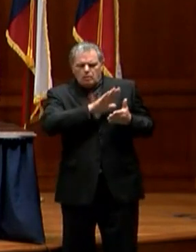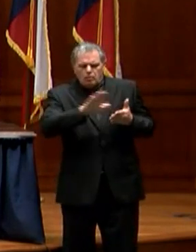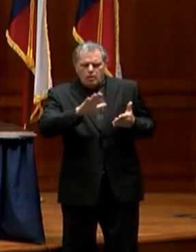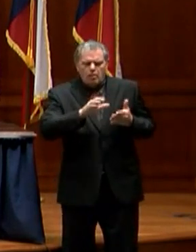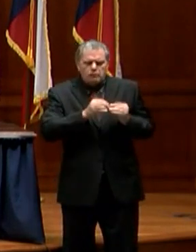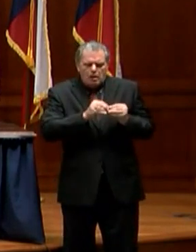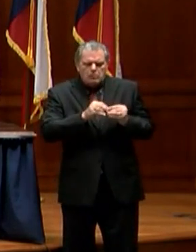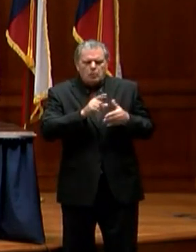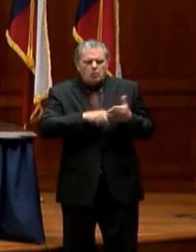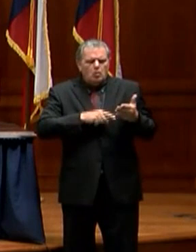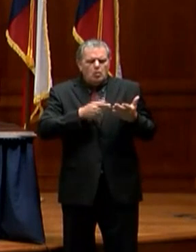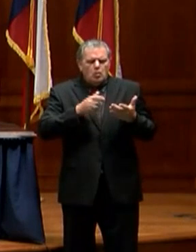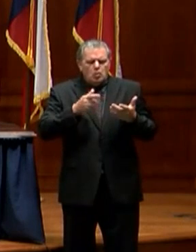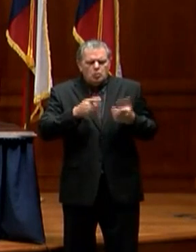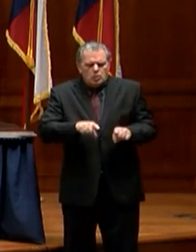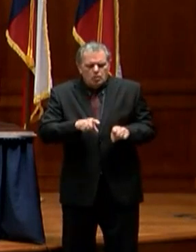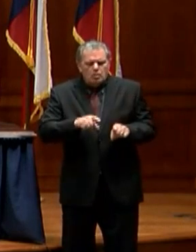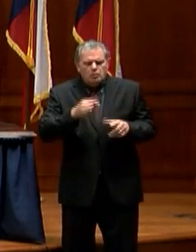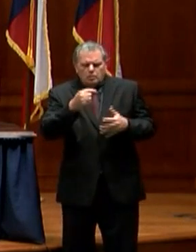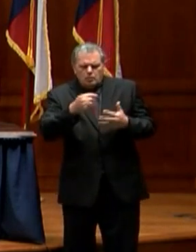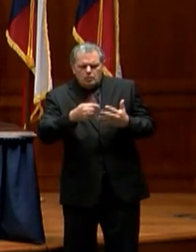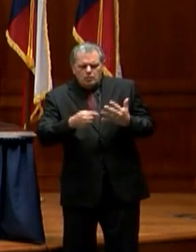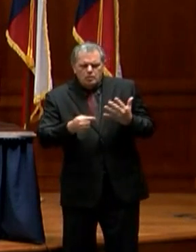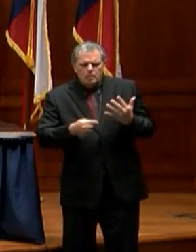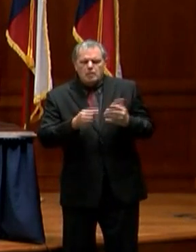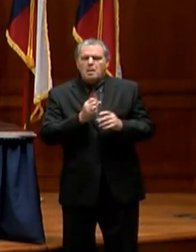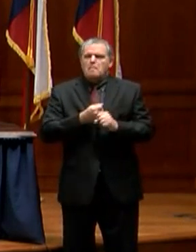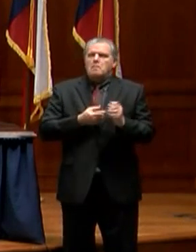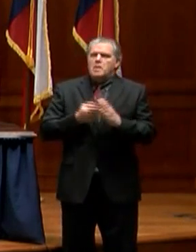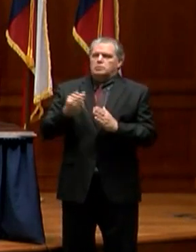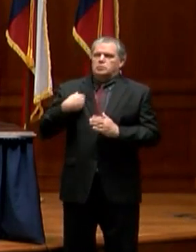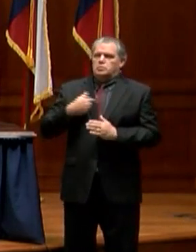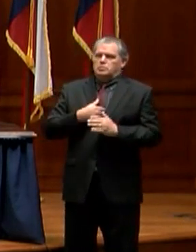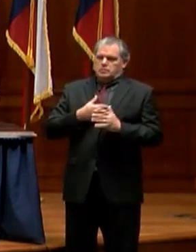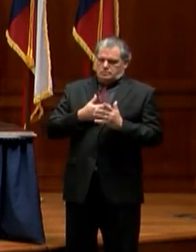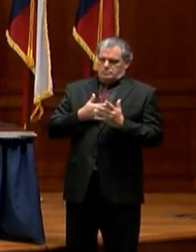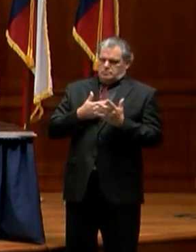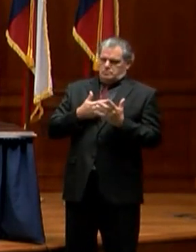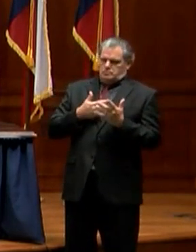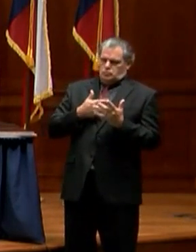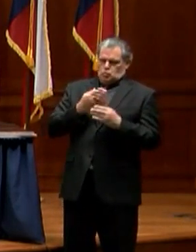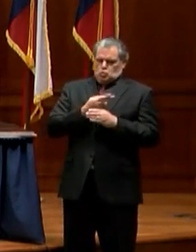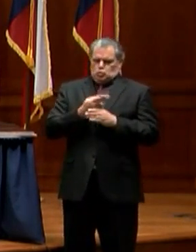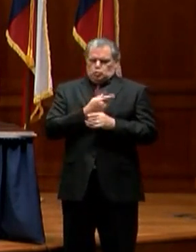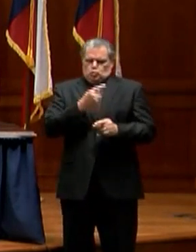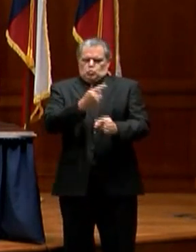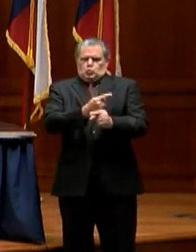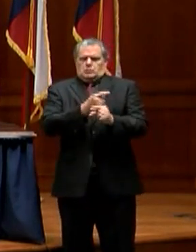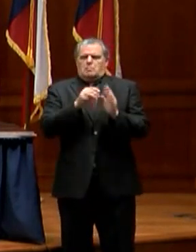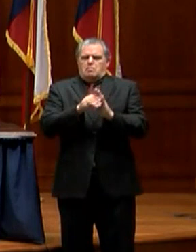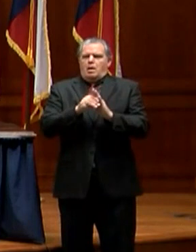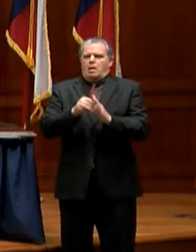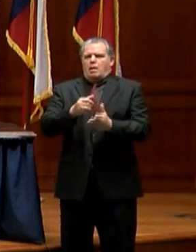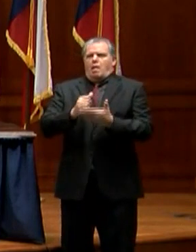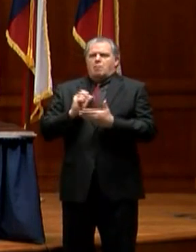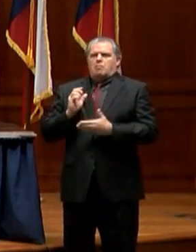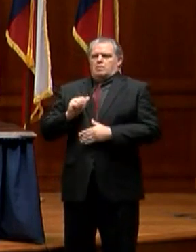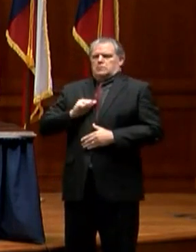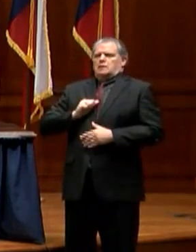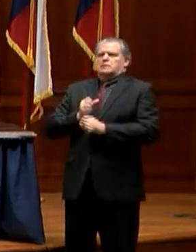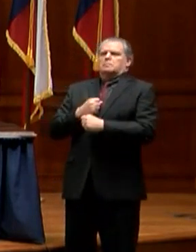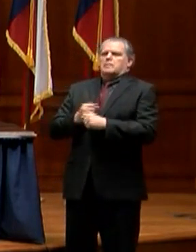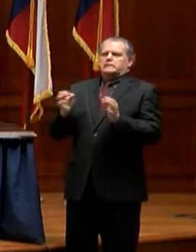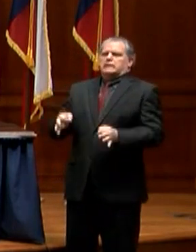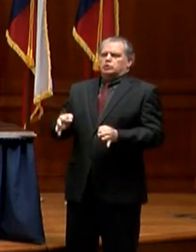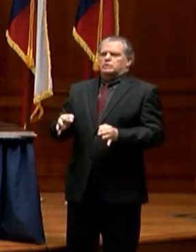is, and do our very best to decide which of these models is useful for decision making in Texas. Wait,